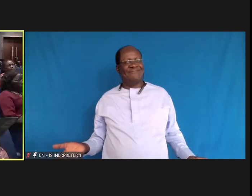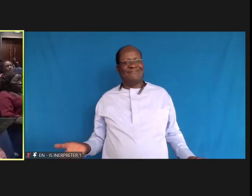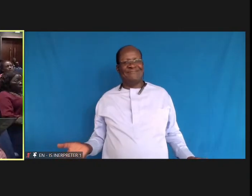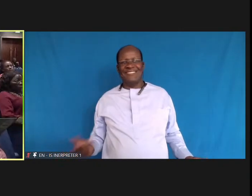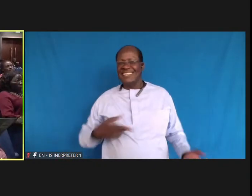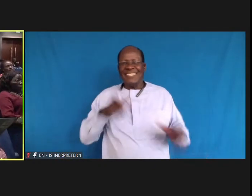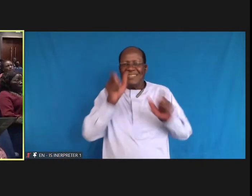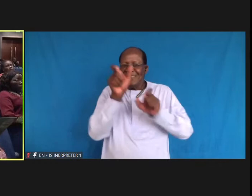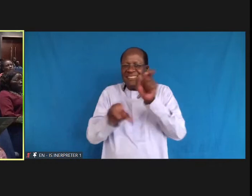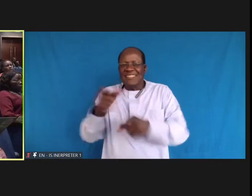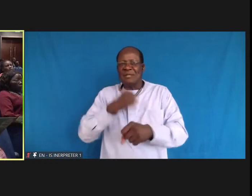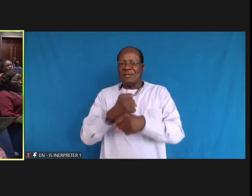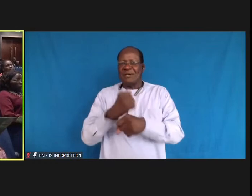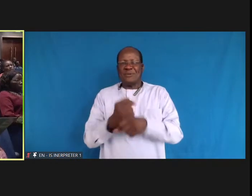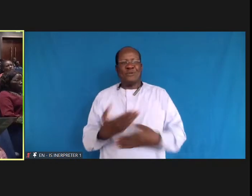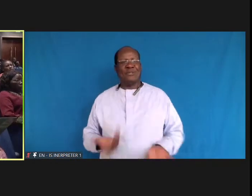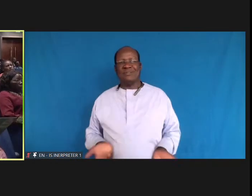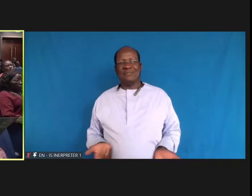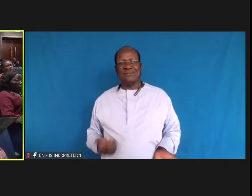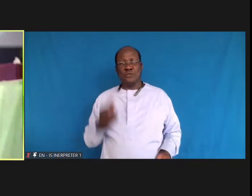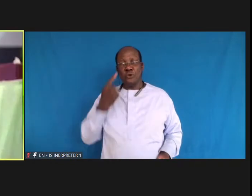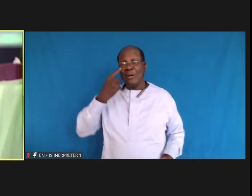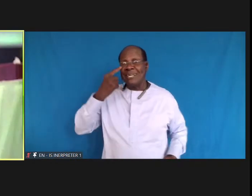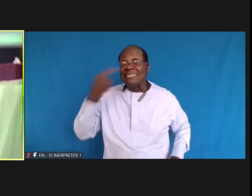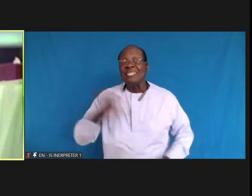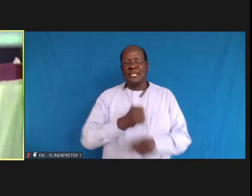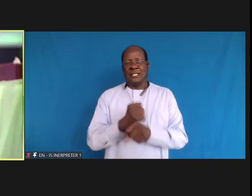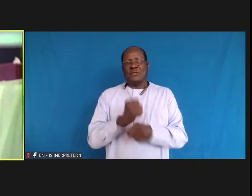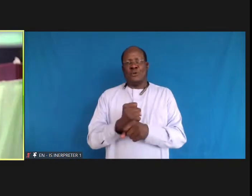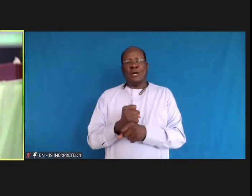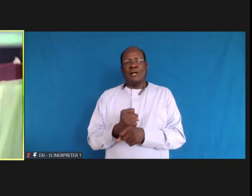not recognizing them just for the fanfare or the